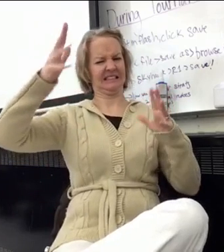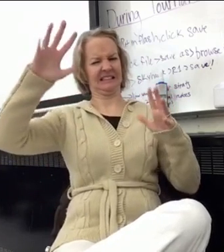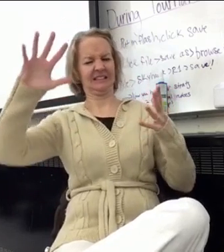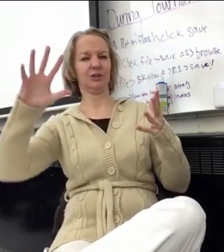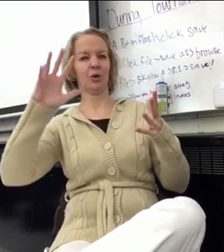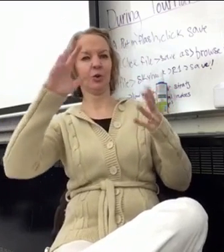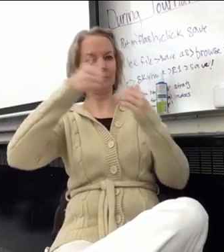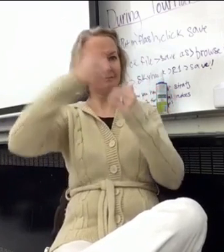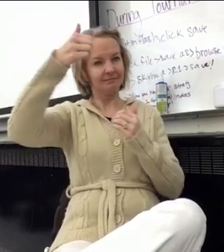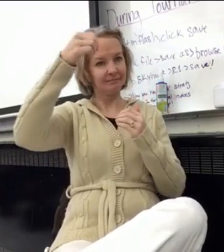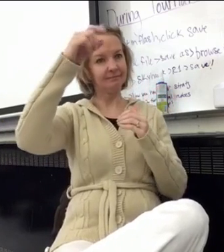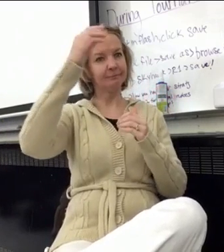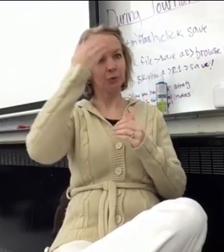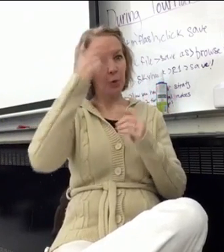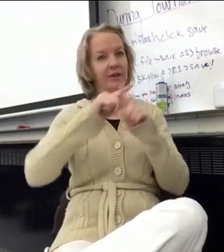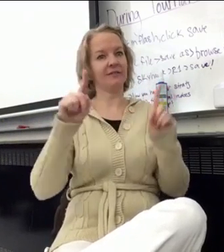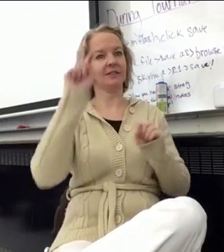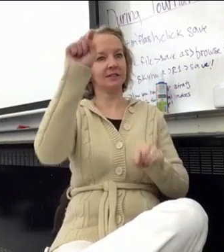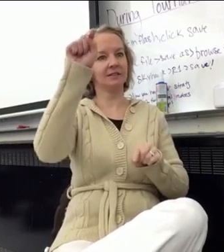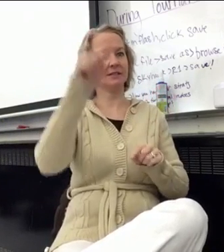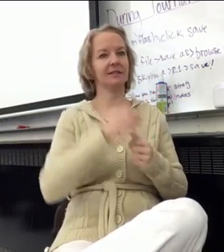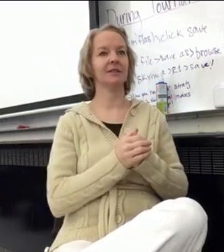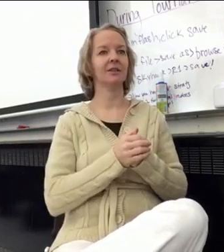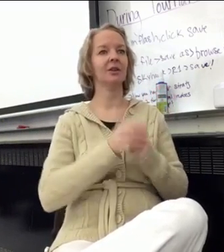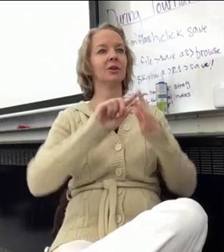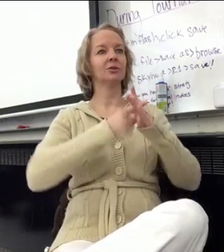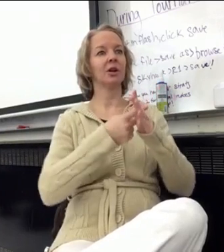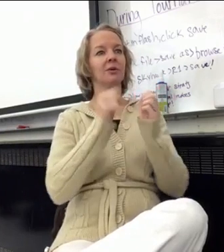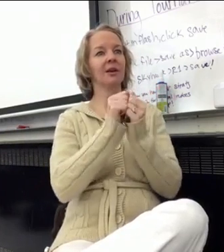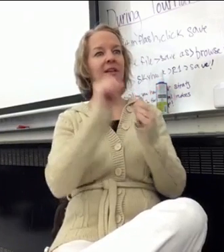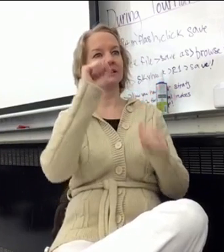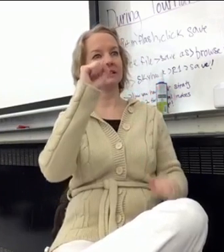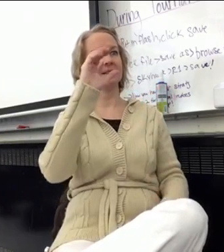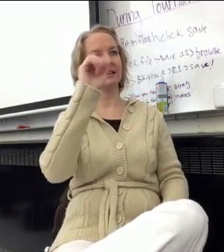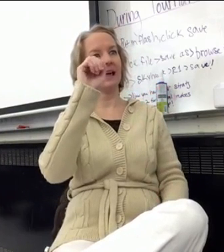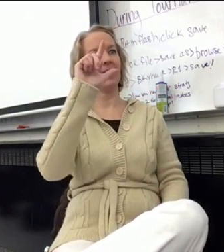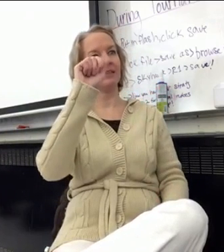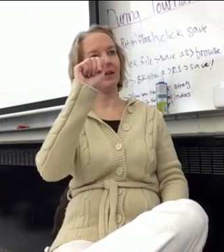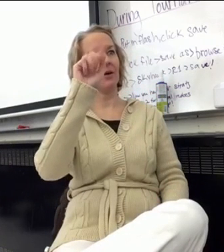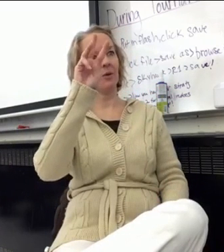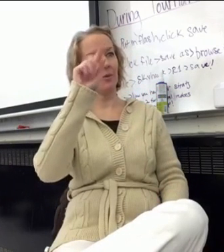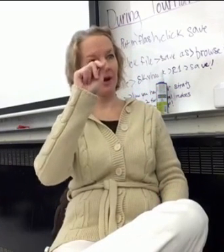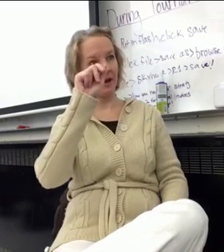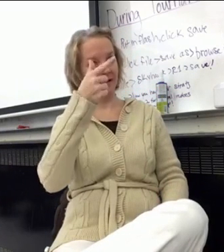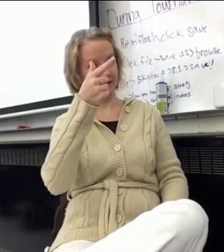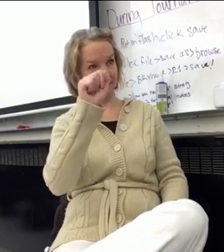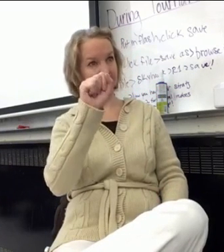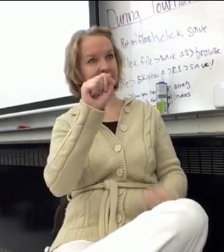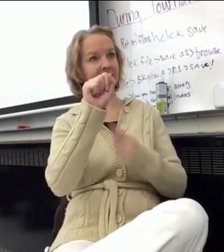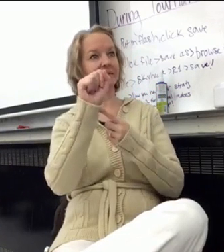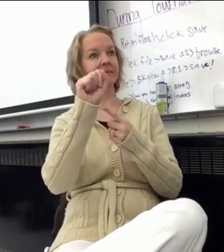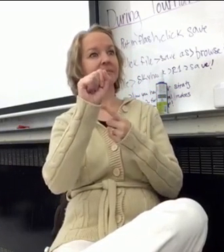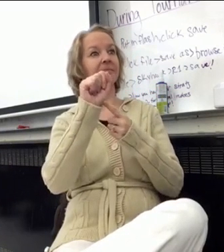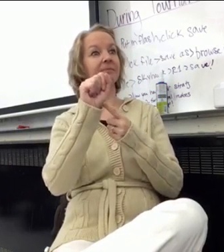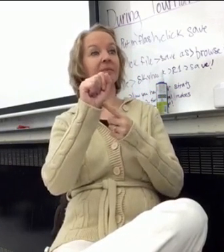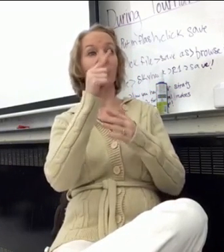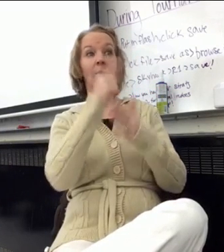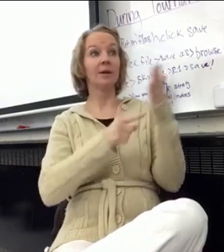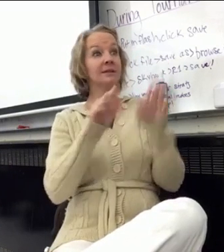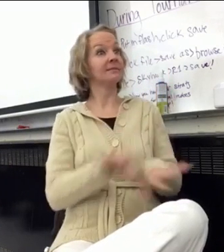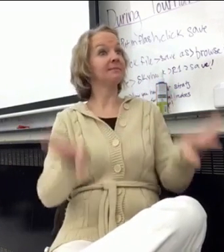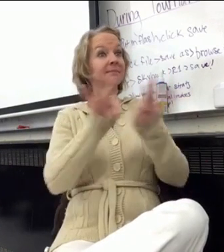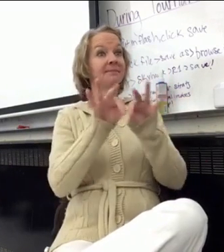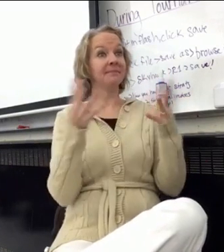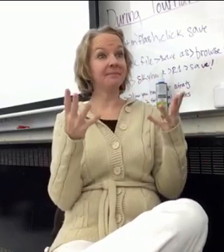you know the difference between the two. So we're going to start with the scalawags. So the scalawags, what you need to highlight on